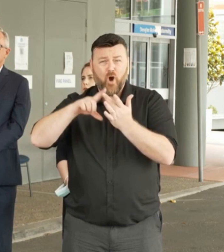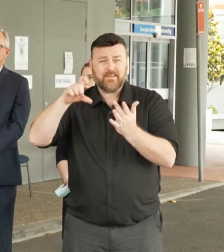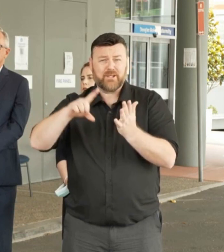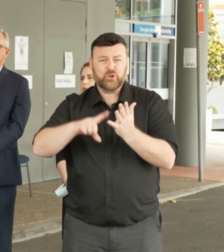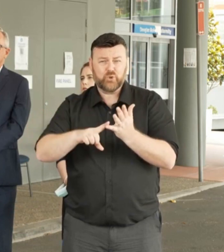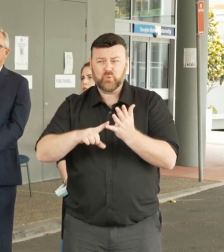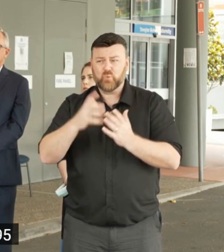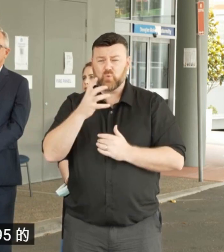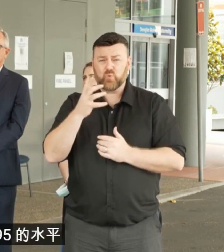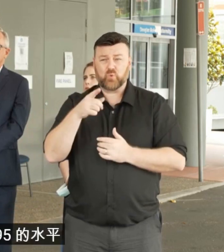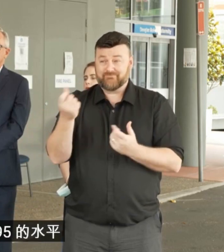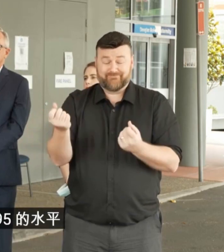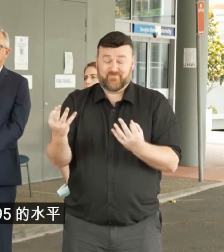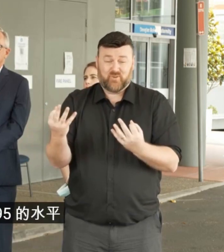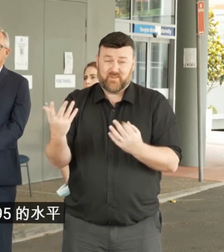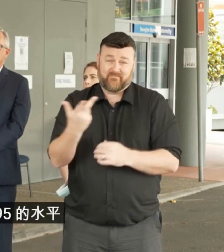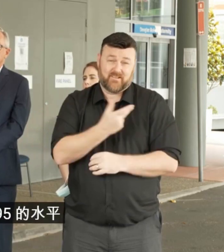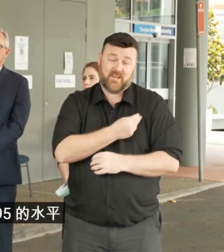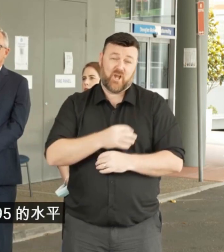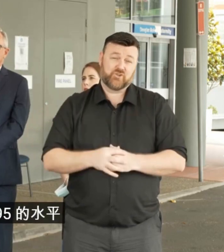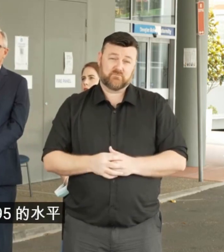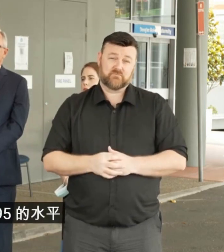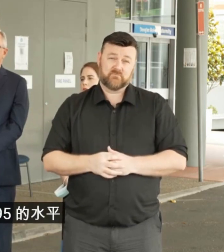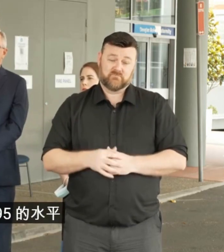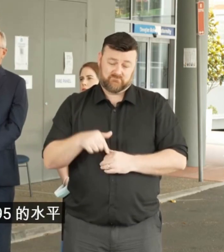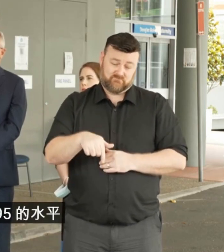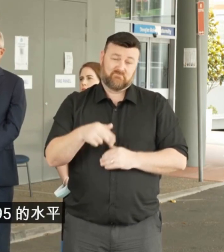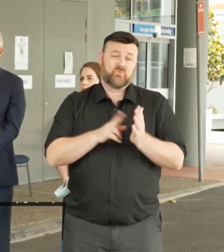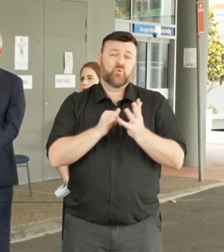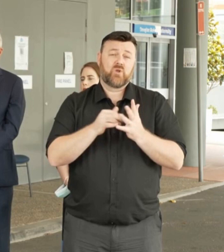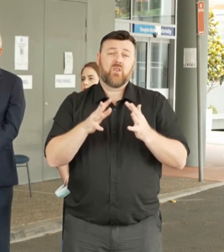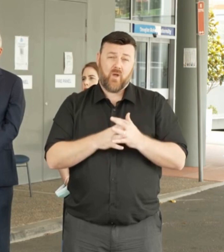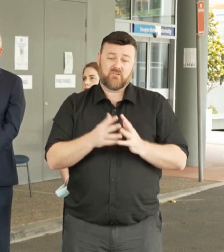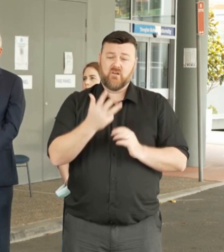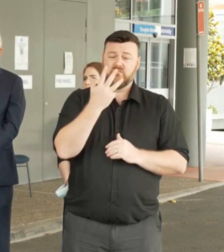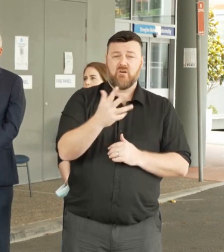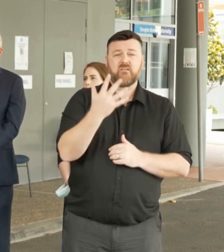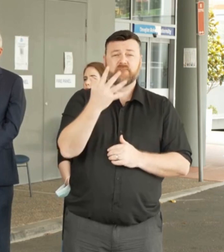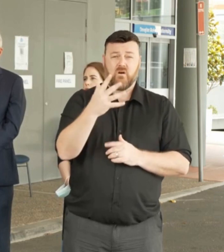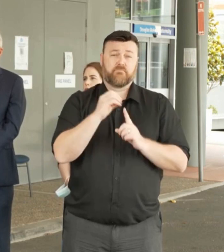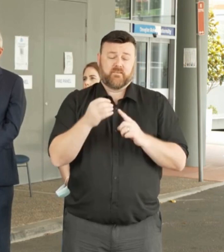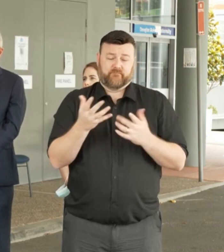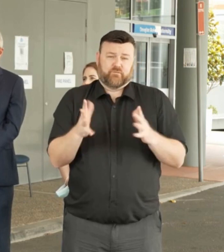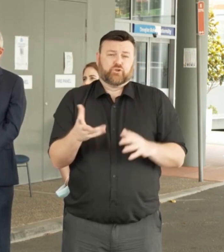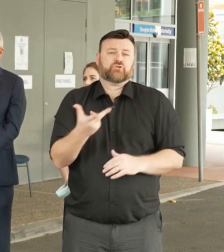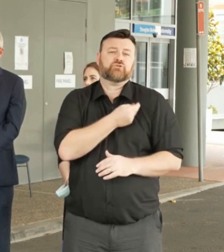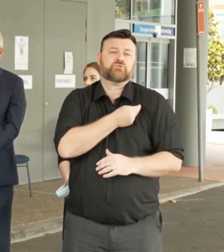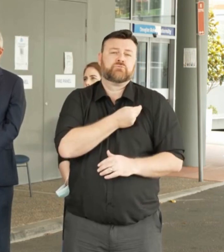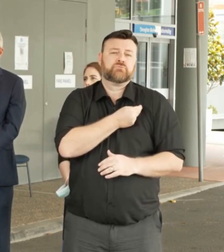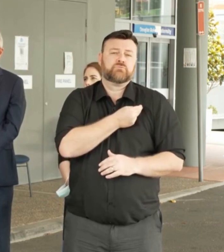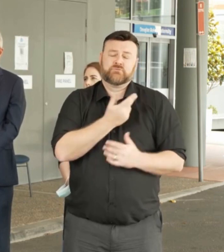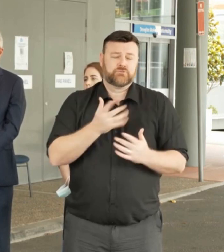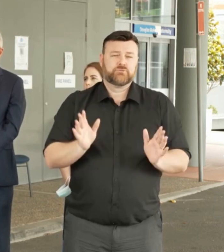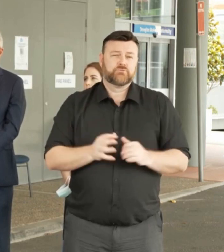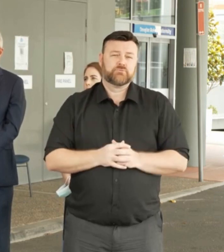We did not believe we'd get to a level of close to 95% first dose when we started this campaign. The efforts that people have made have